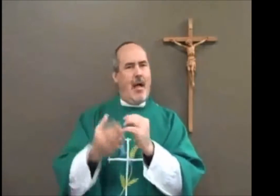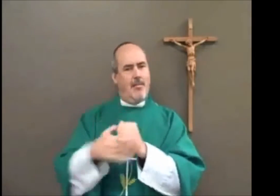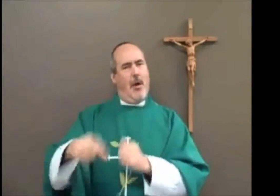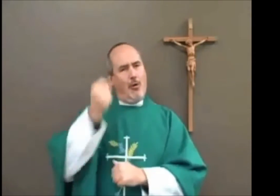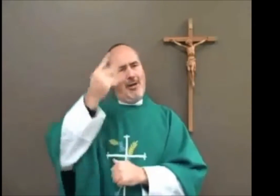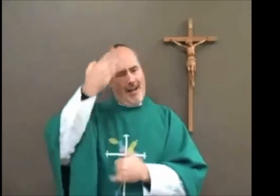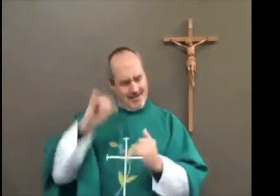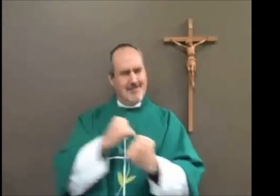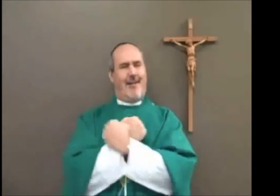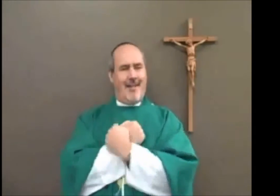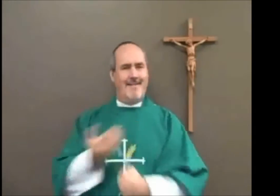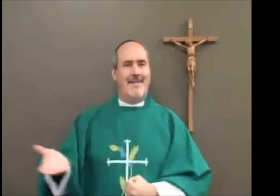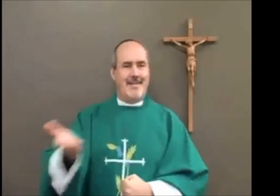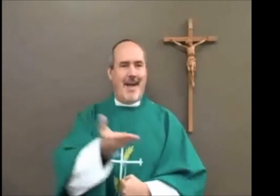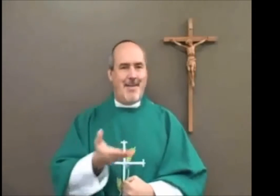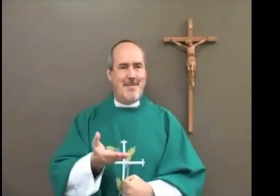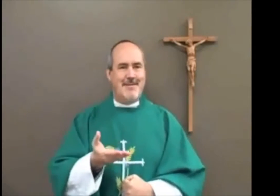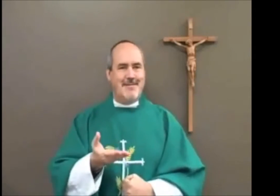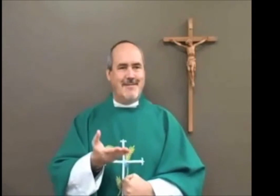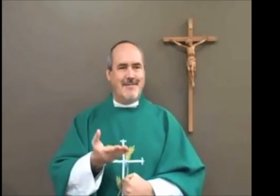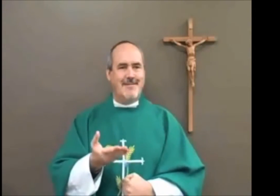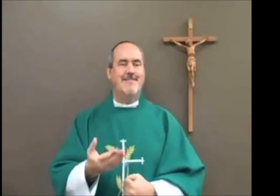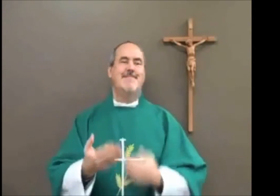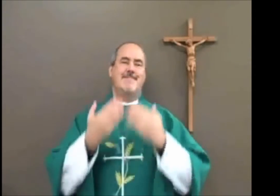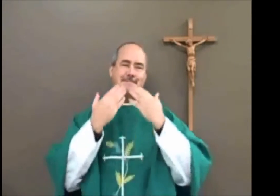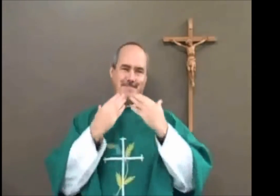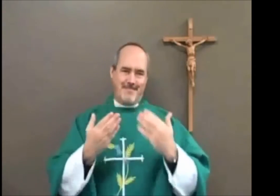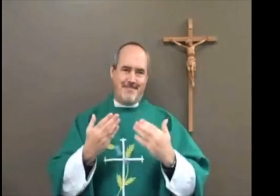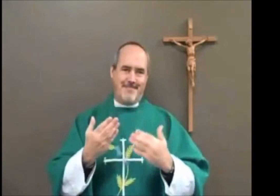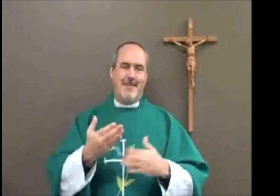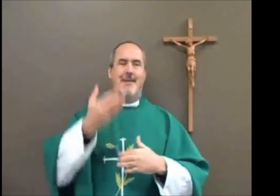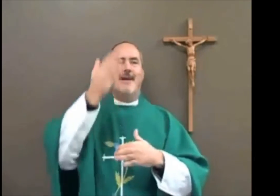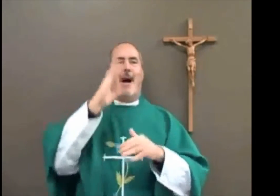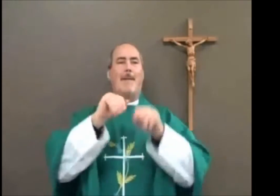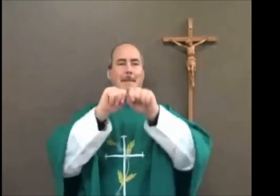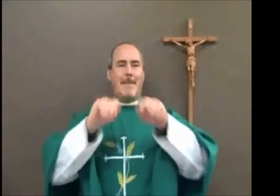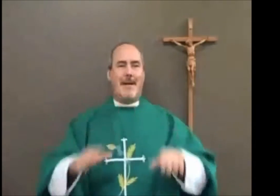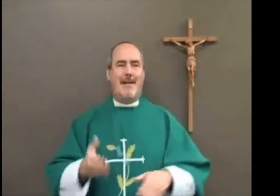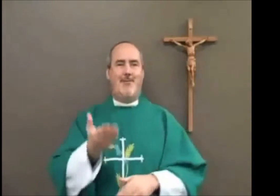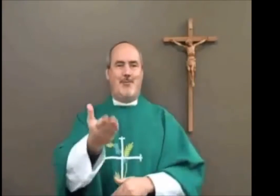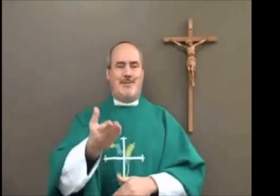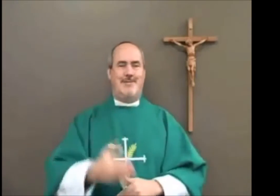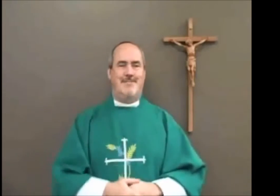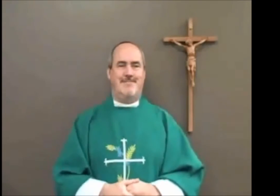their faith so that they can understand how God loves them. Thank you, and God bless.